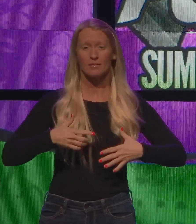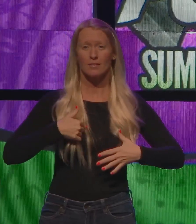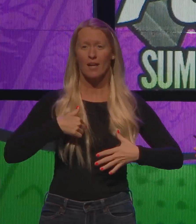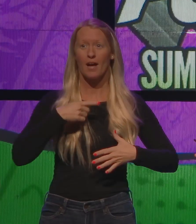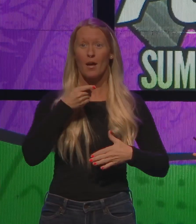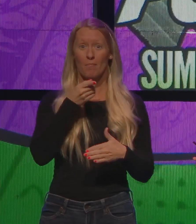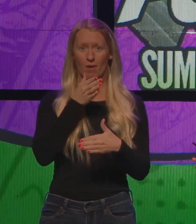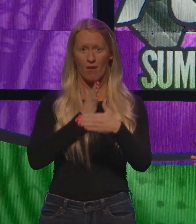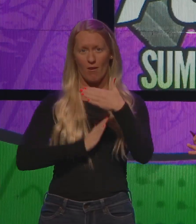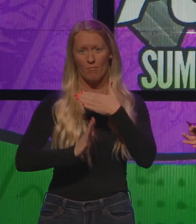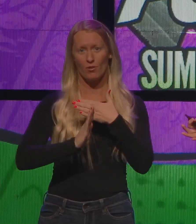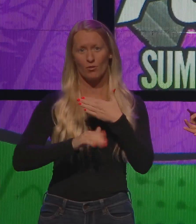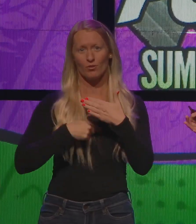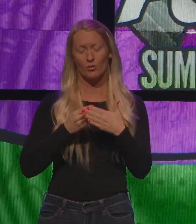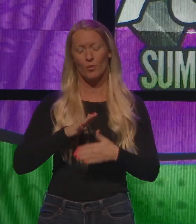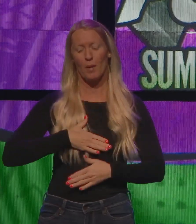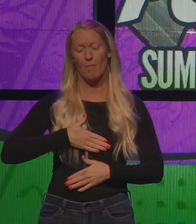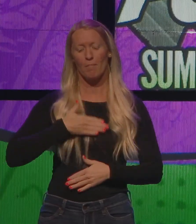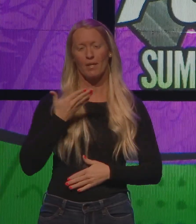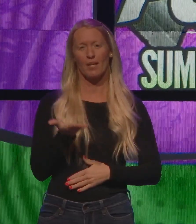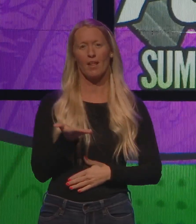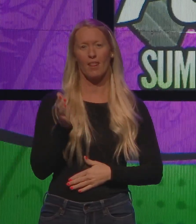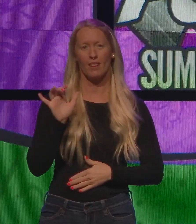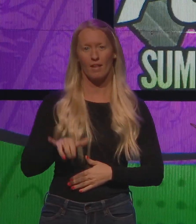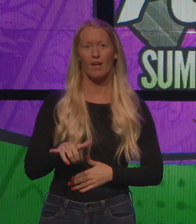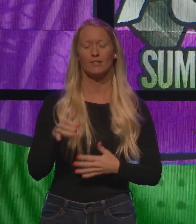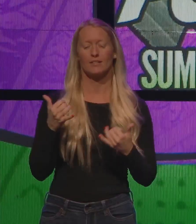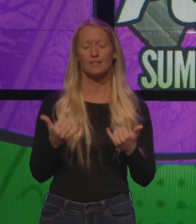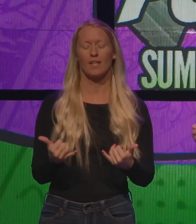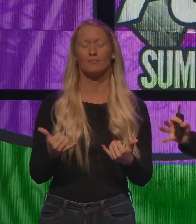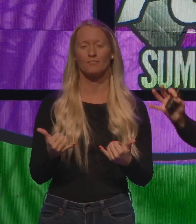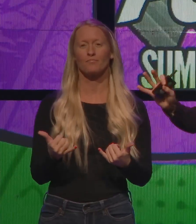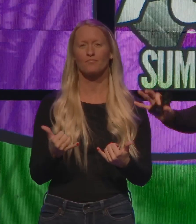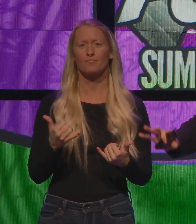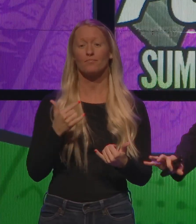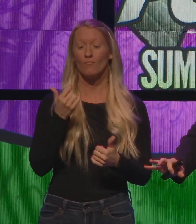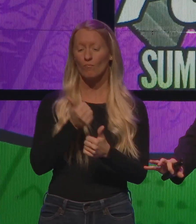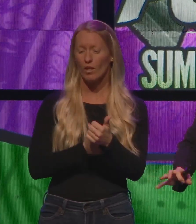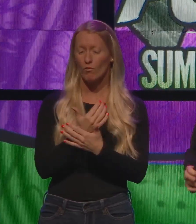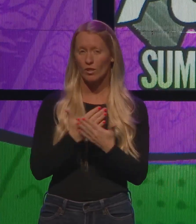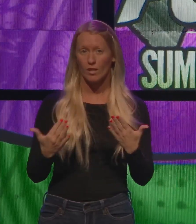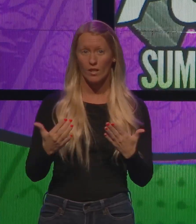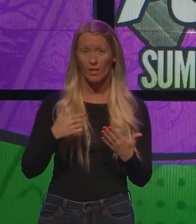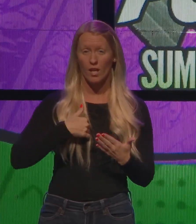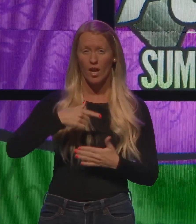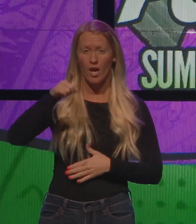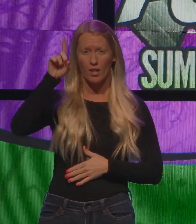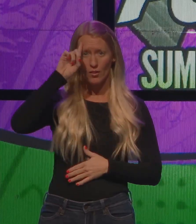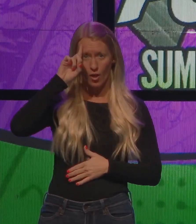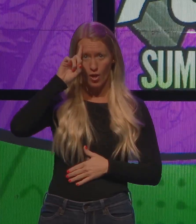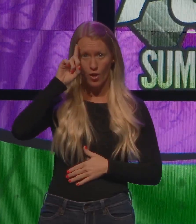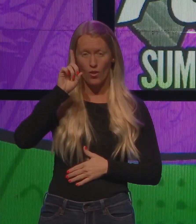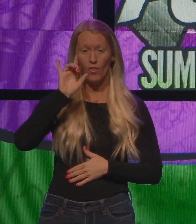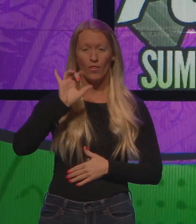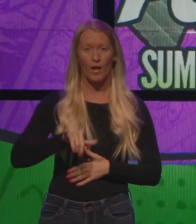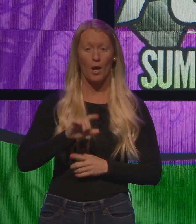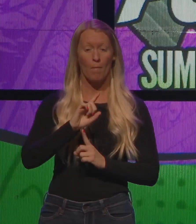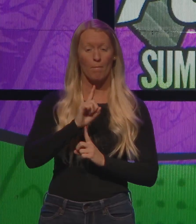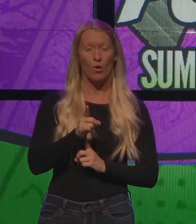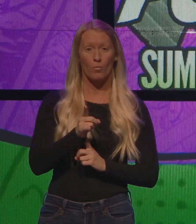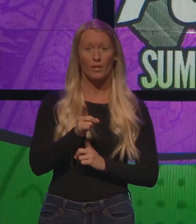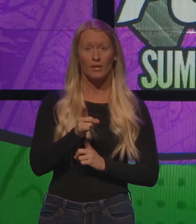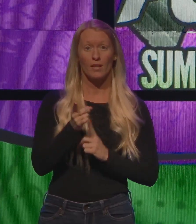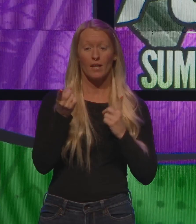even stand here and admit that. Everything in me thought that when the moment came, I wouldn't be that